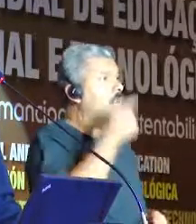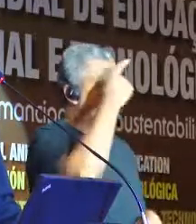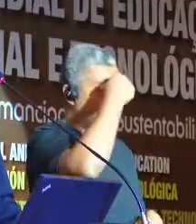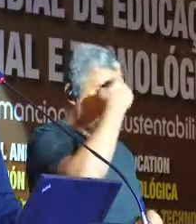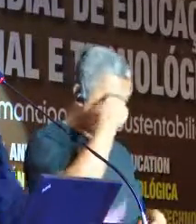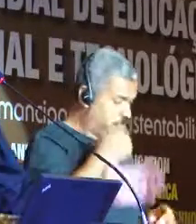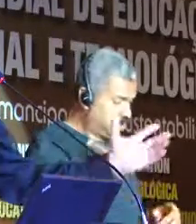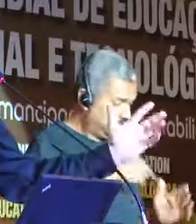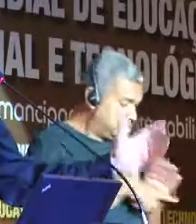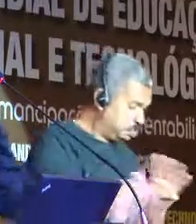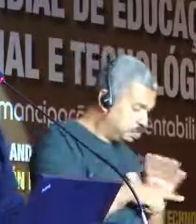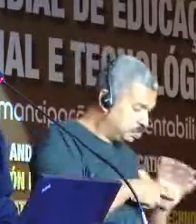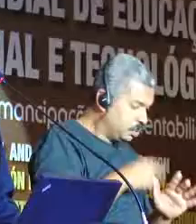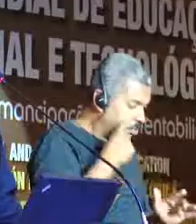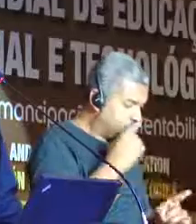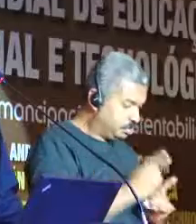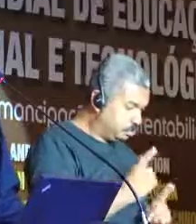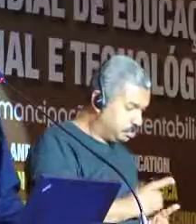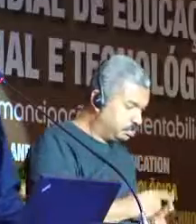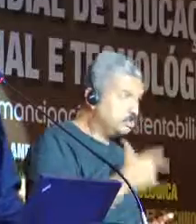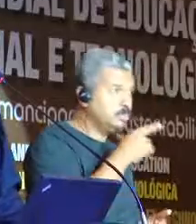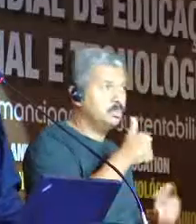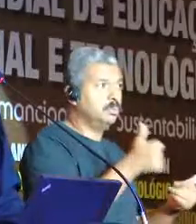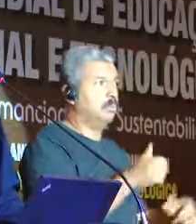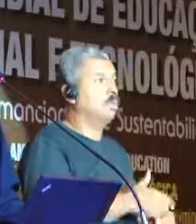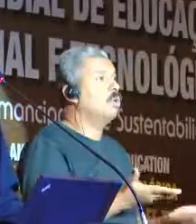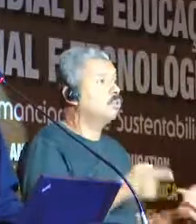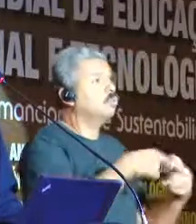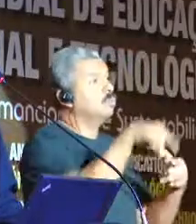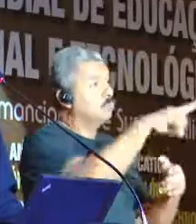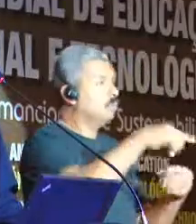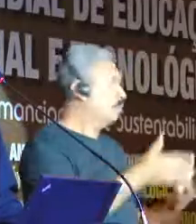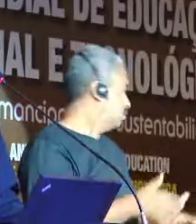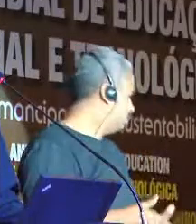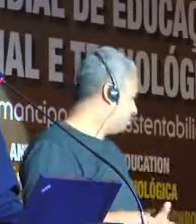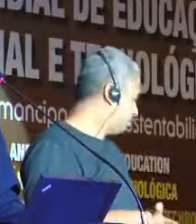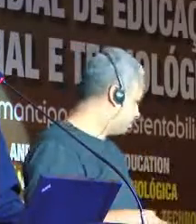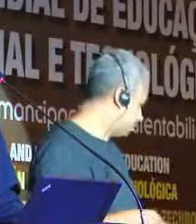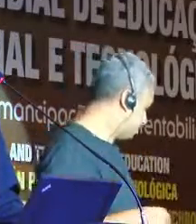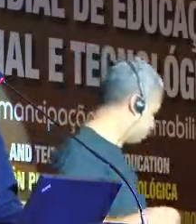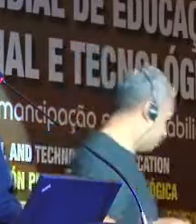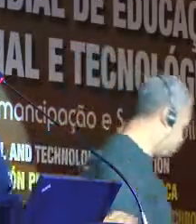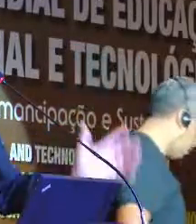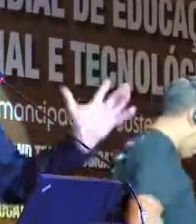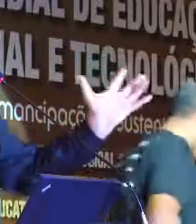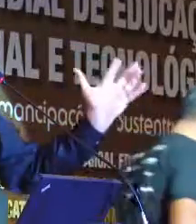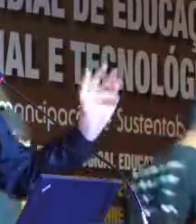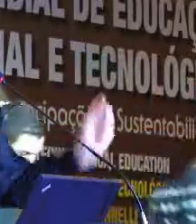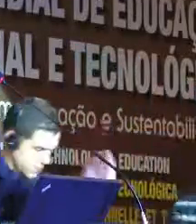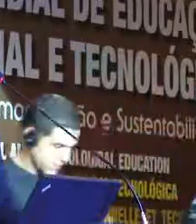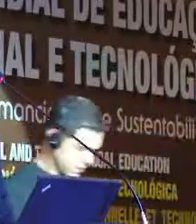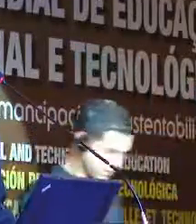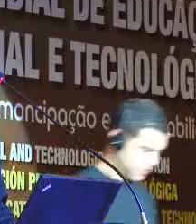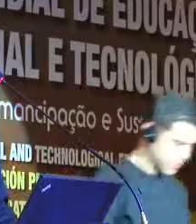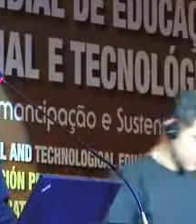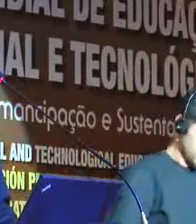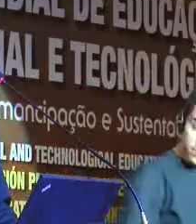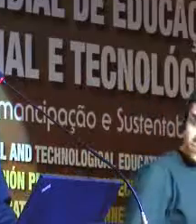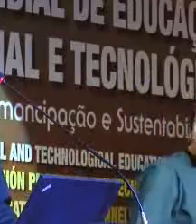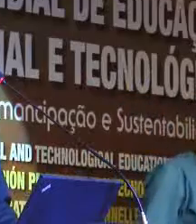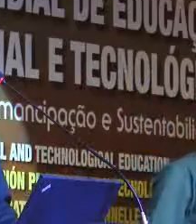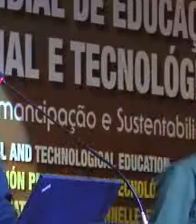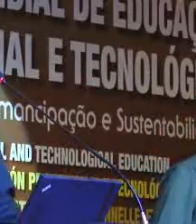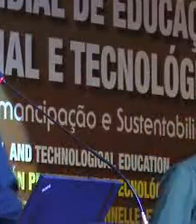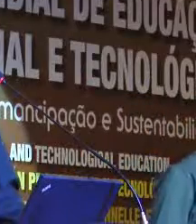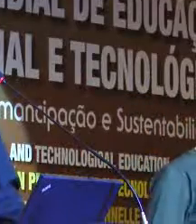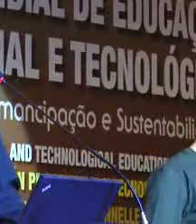So today, even the student who has no money can find a college curriculum on